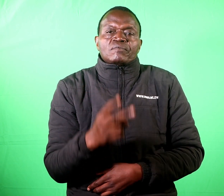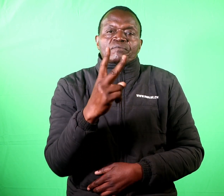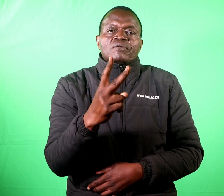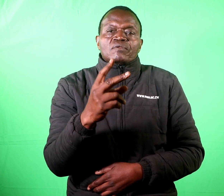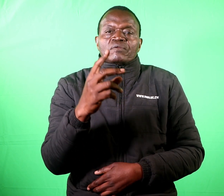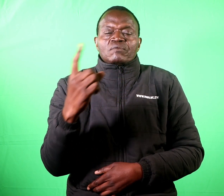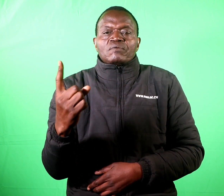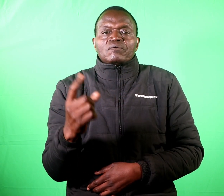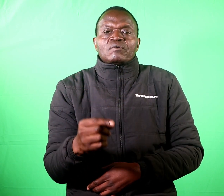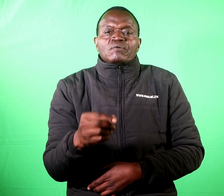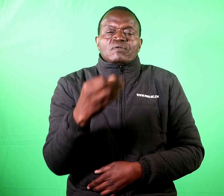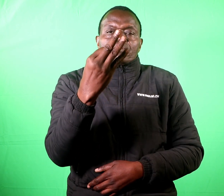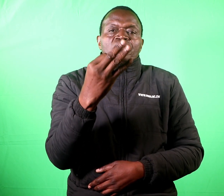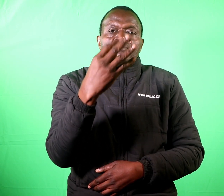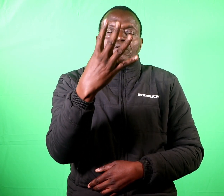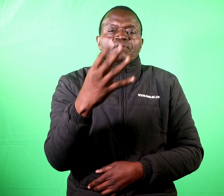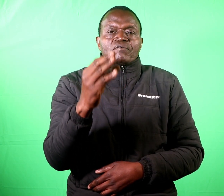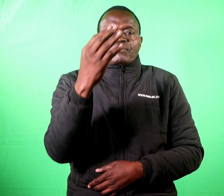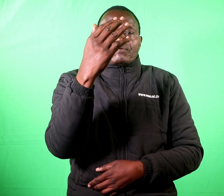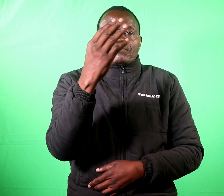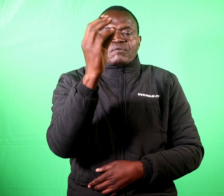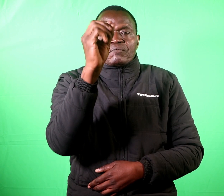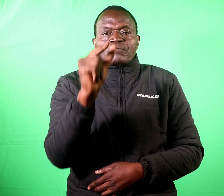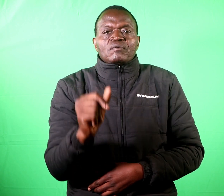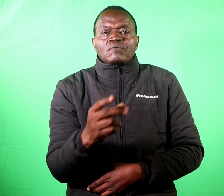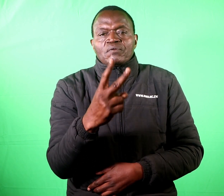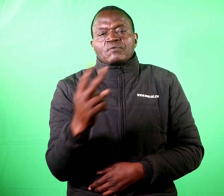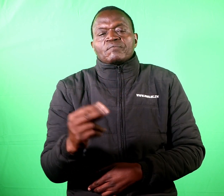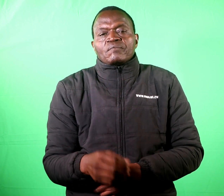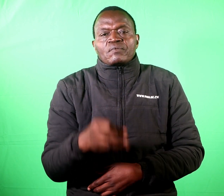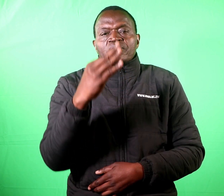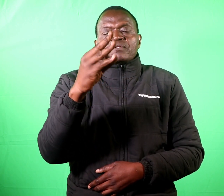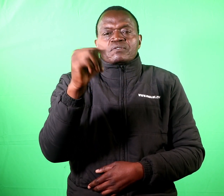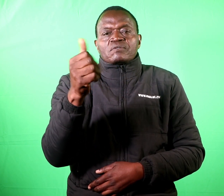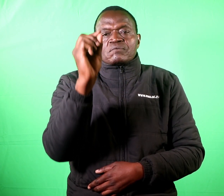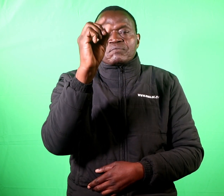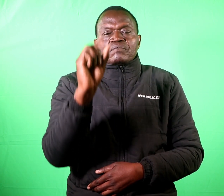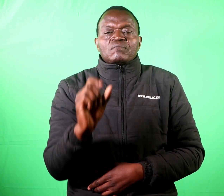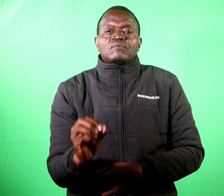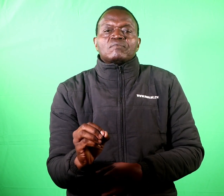2021, 35%, 2022, 36%,